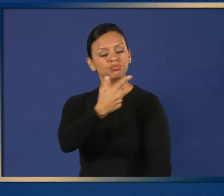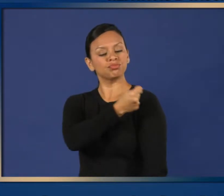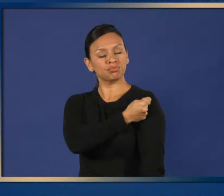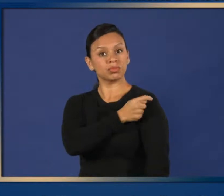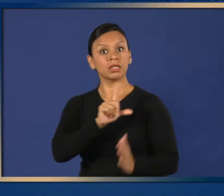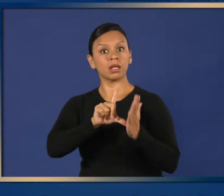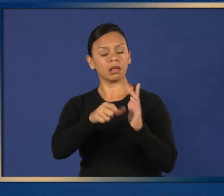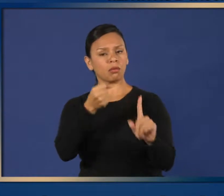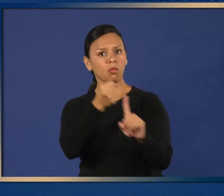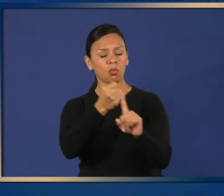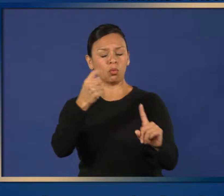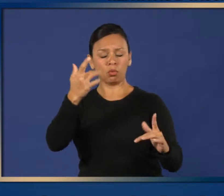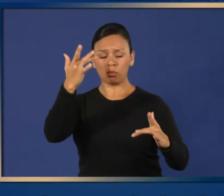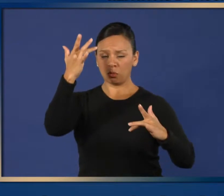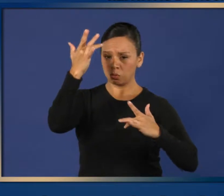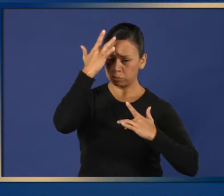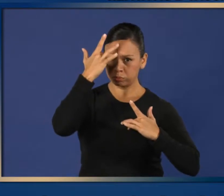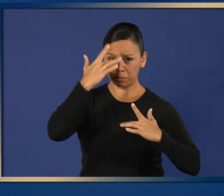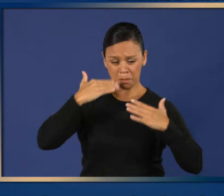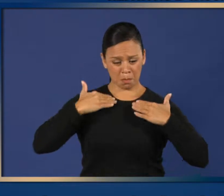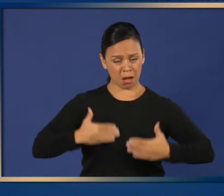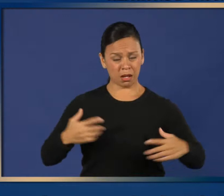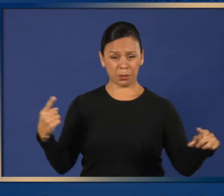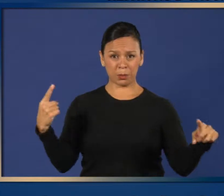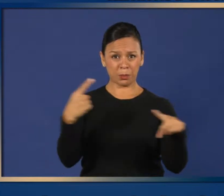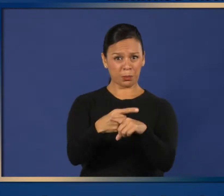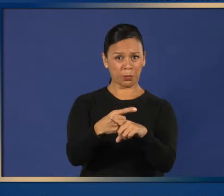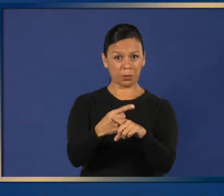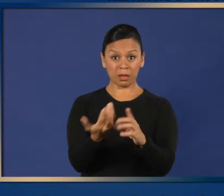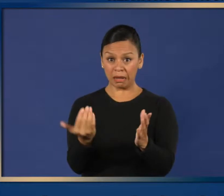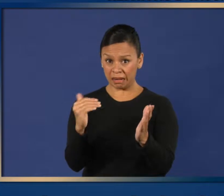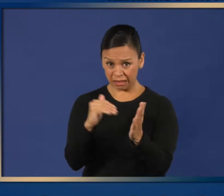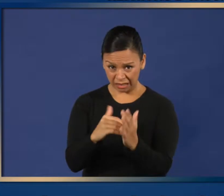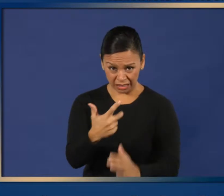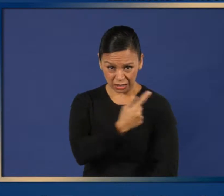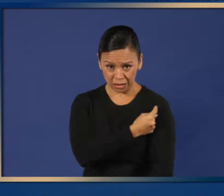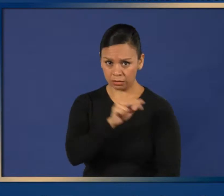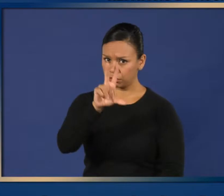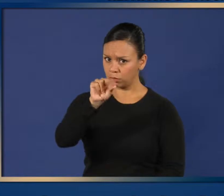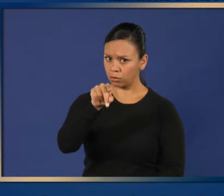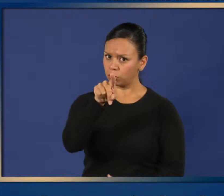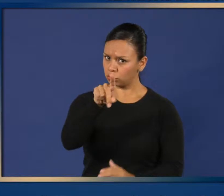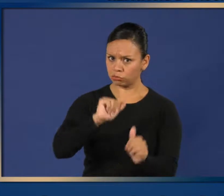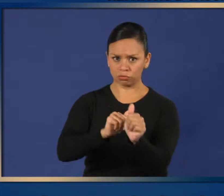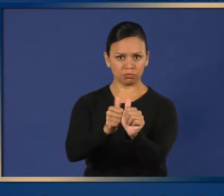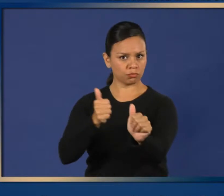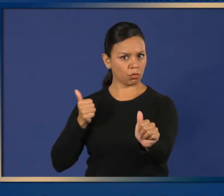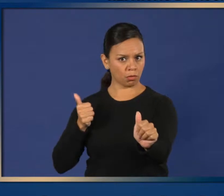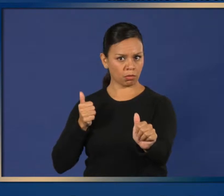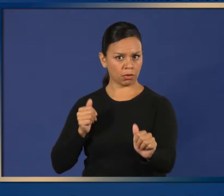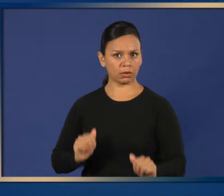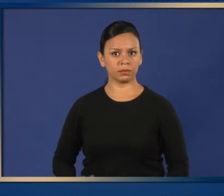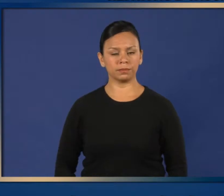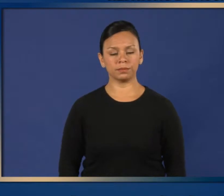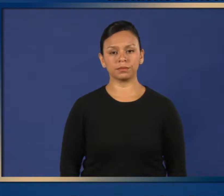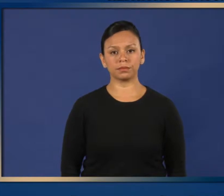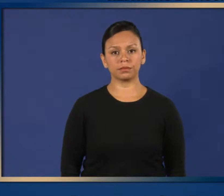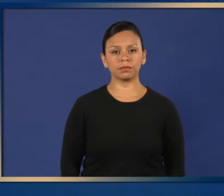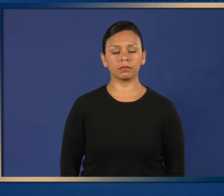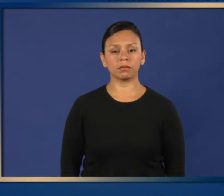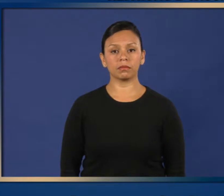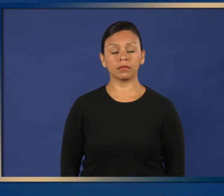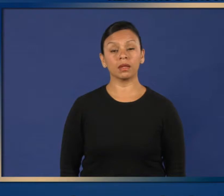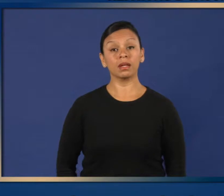vaccine should not get another dose. Anyone who